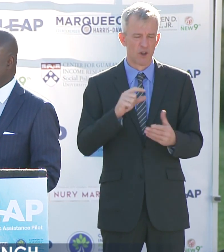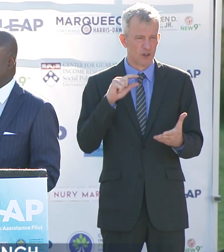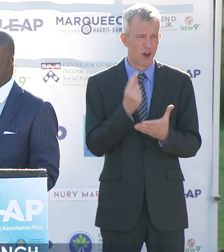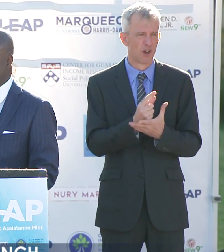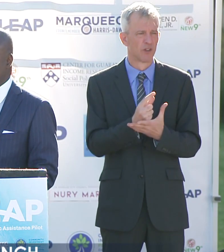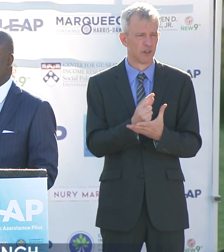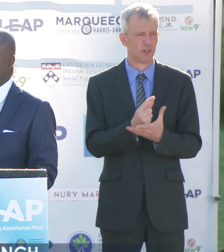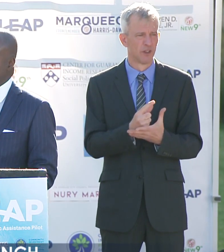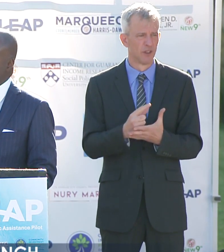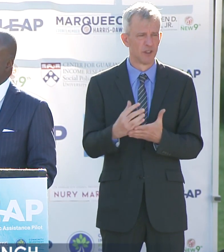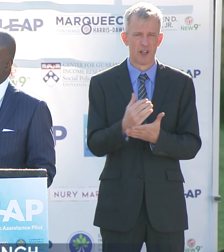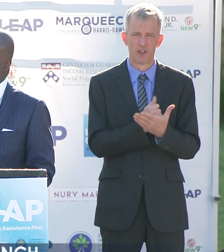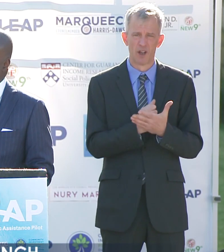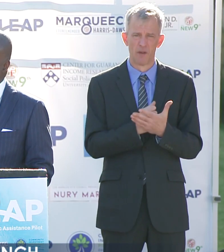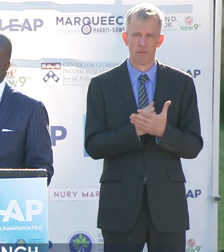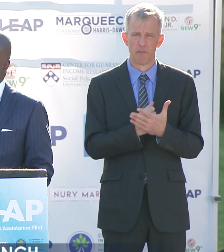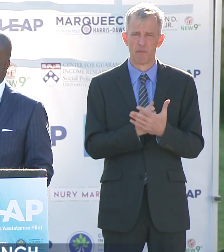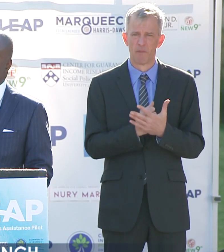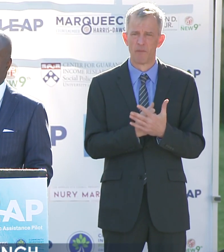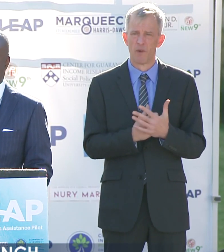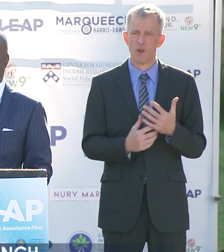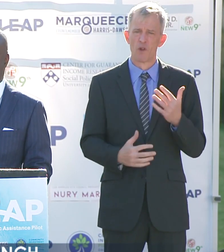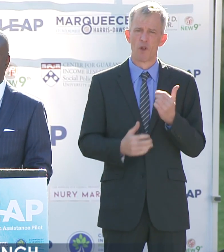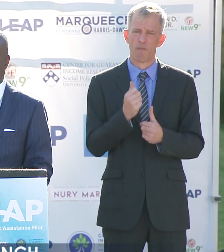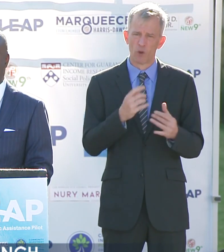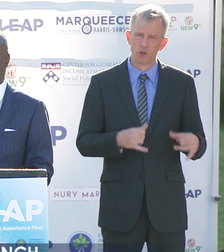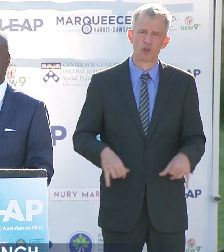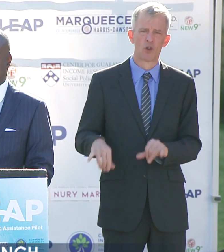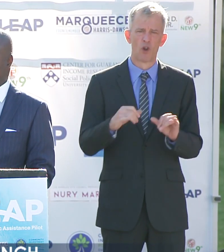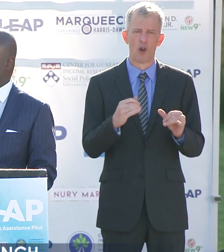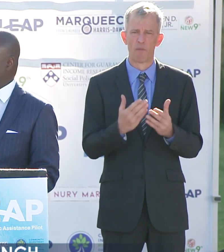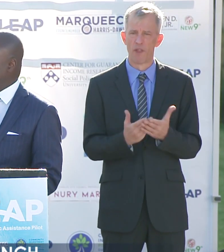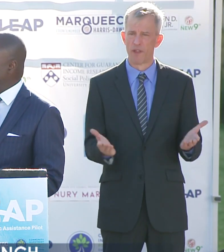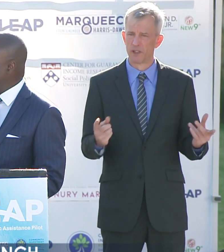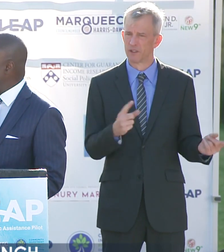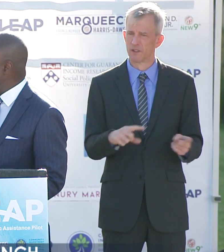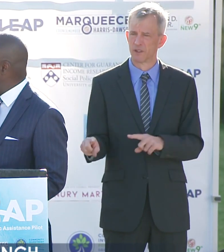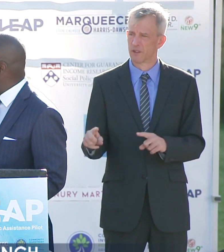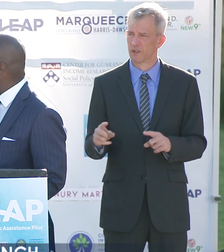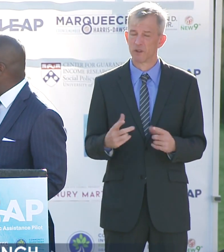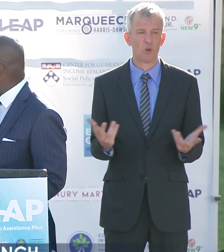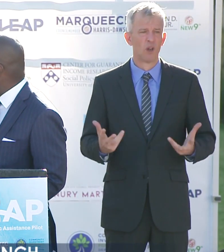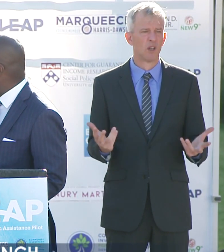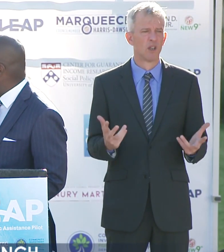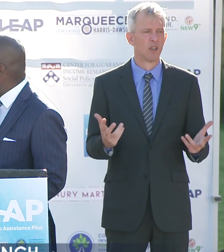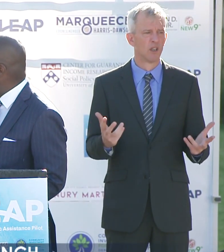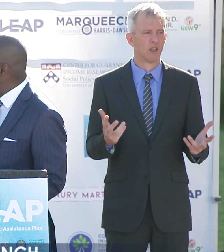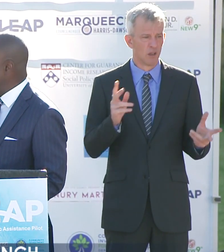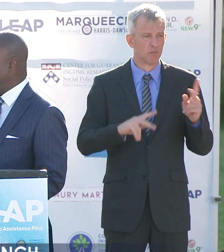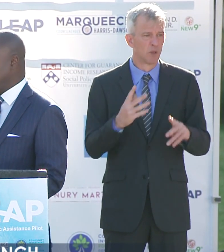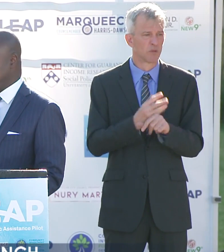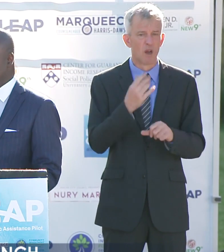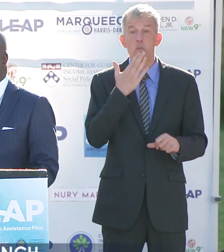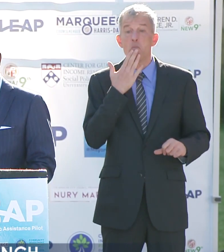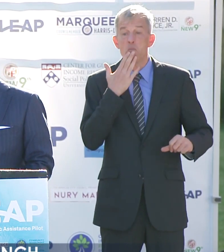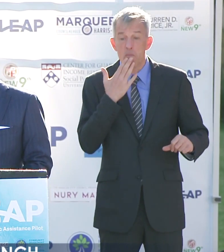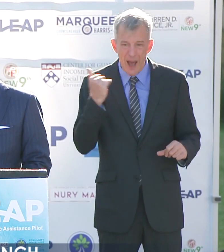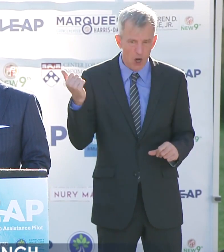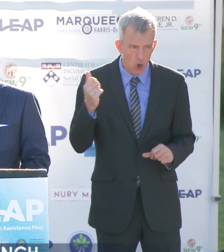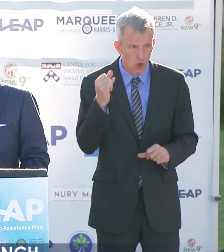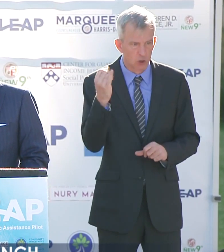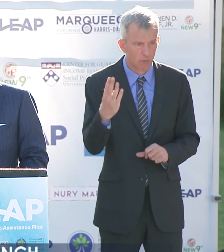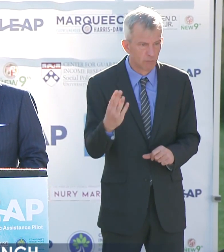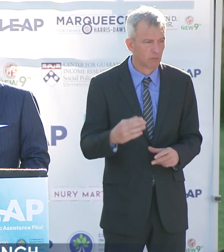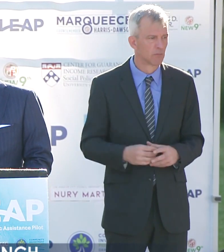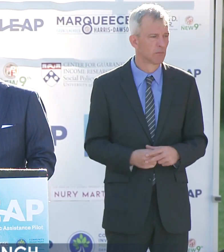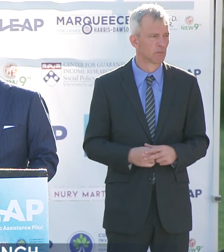income in Stockton, the most common thing that was done was that people got better jobs. People could afford to do